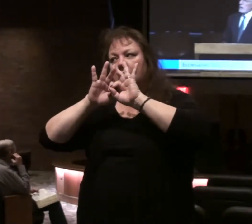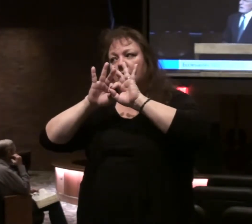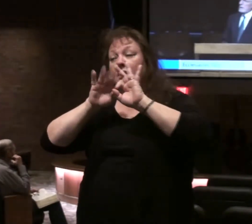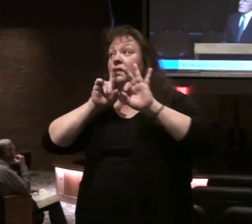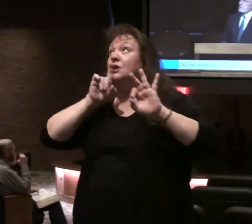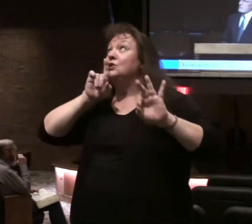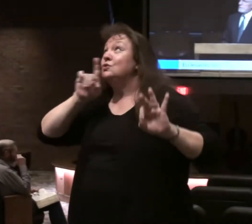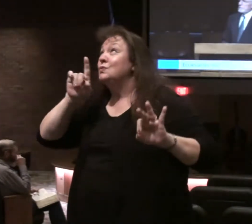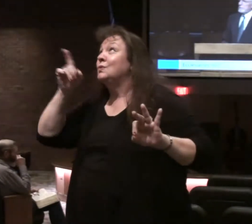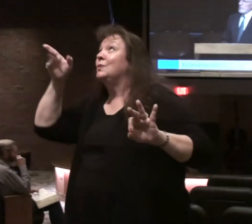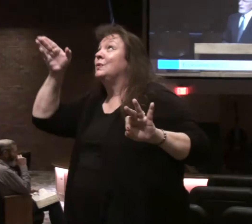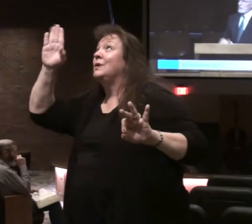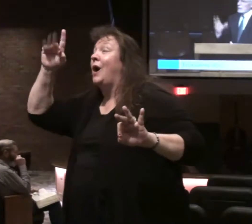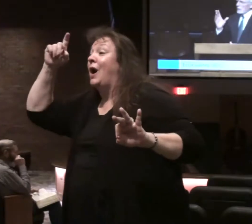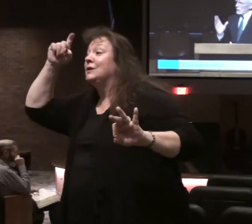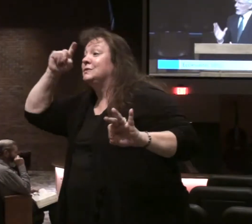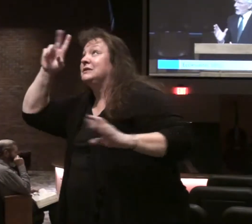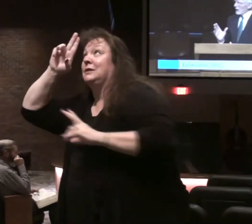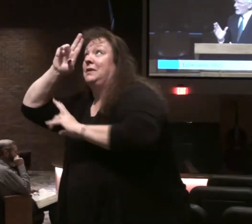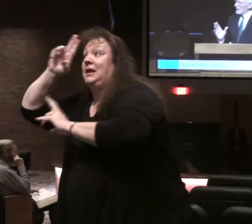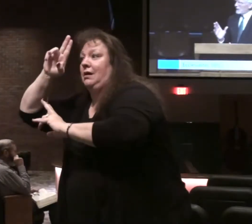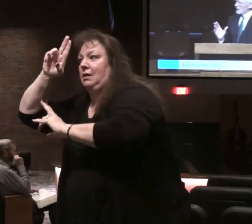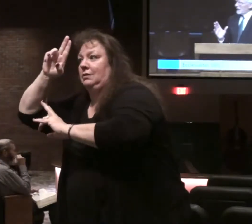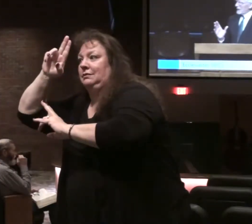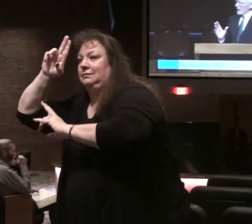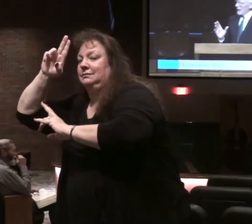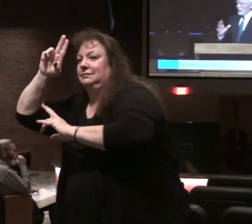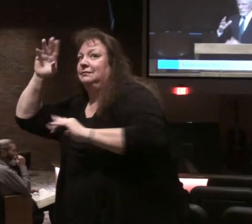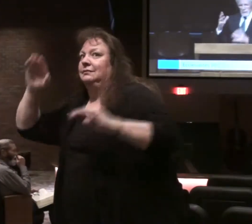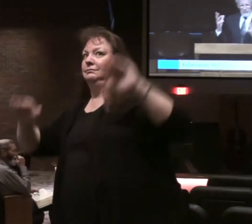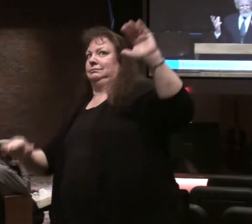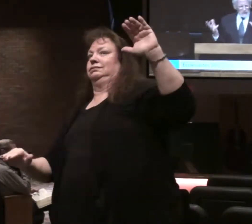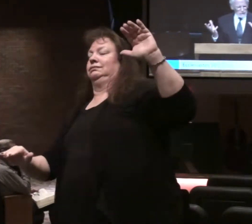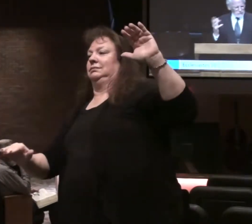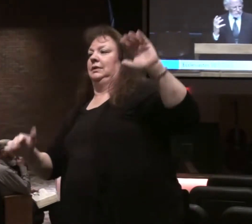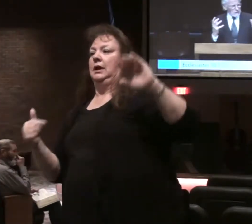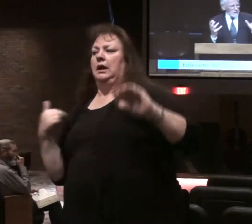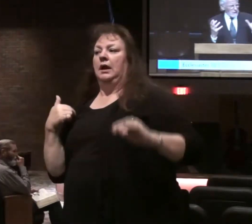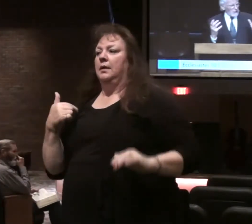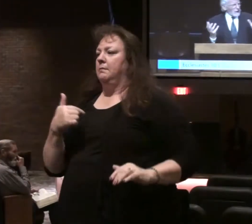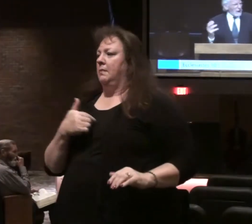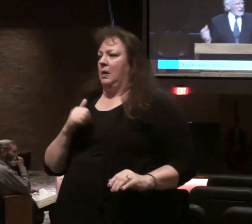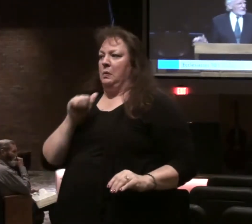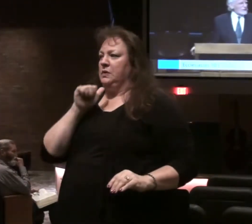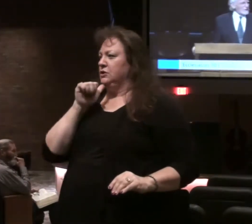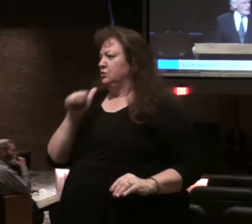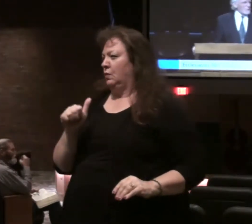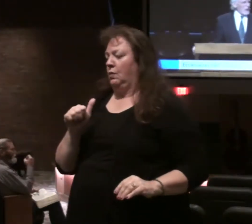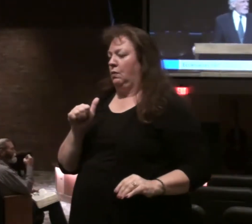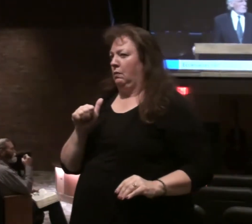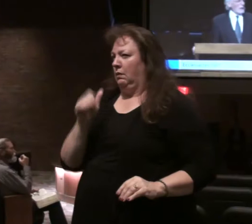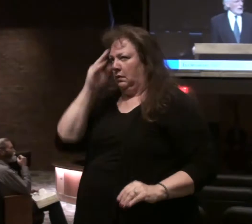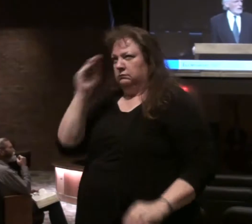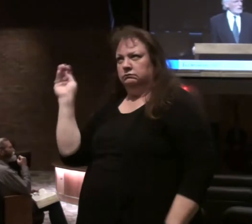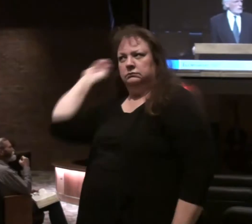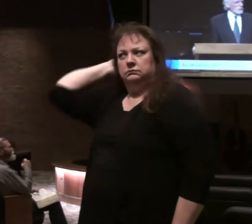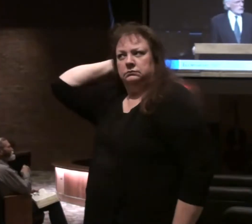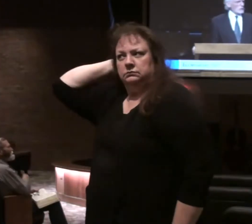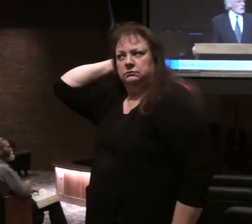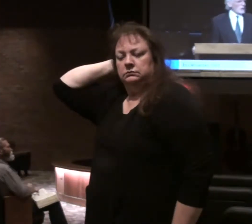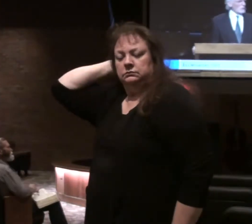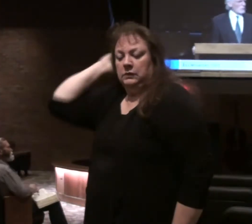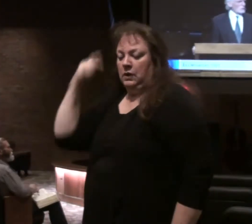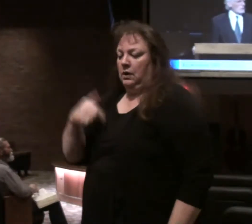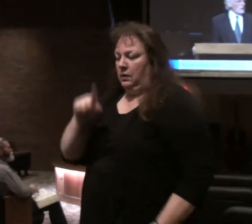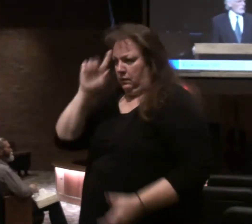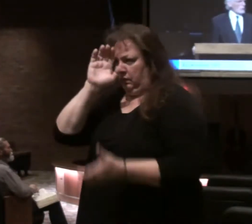wisdom and honor. And that's where we are. Now, when we don't keep that in mind,